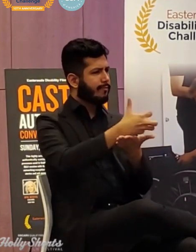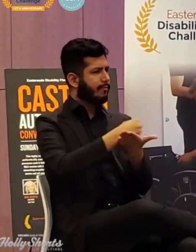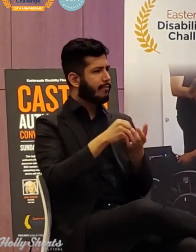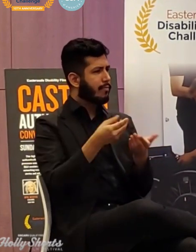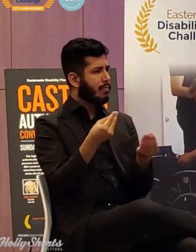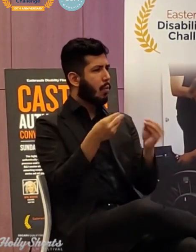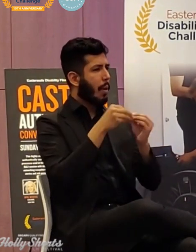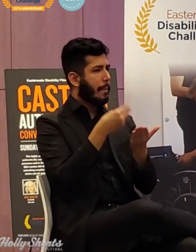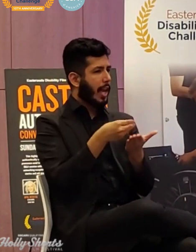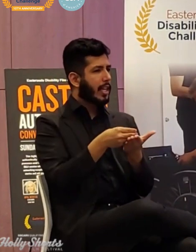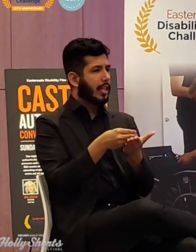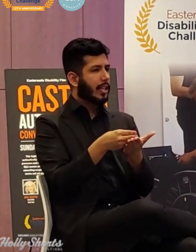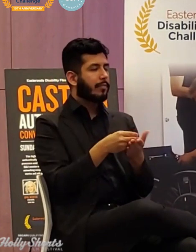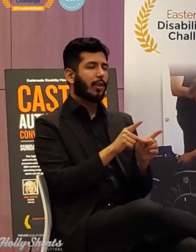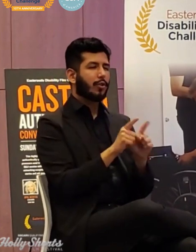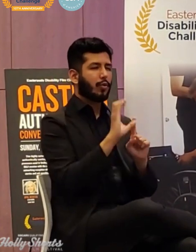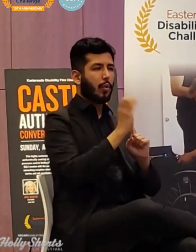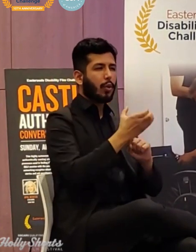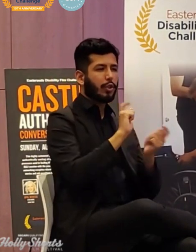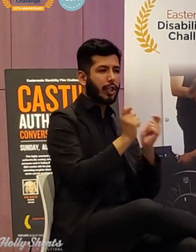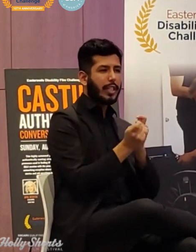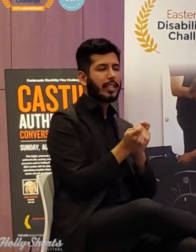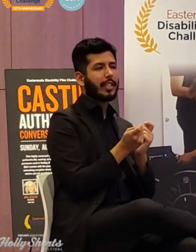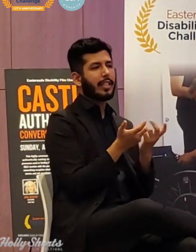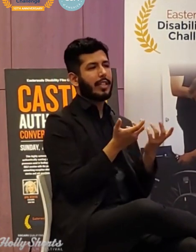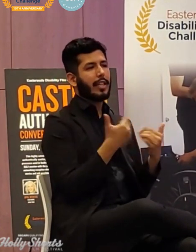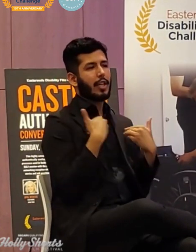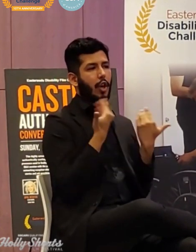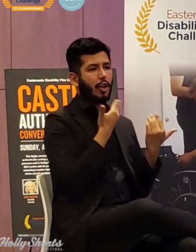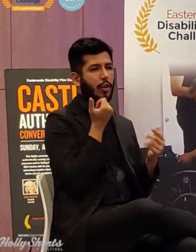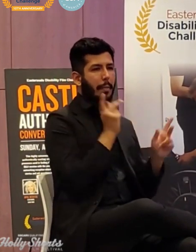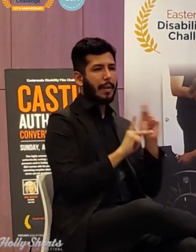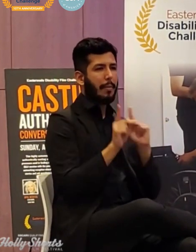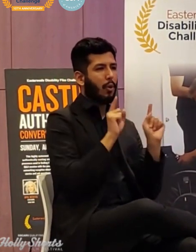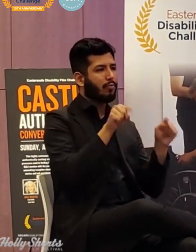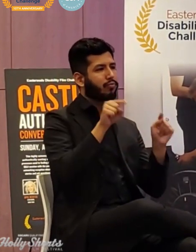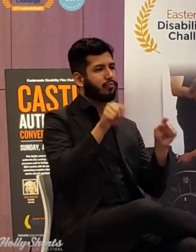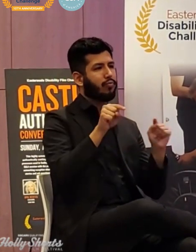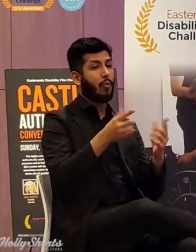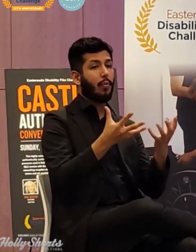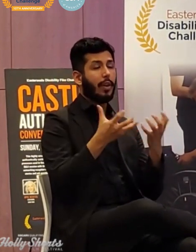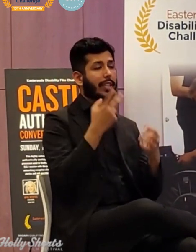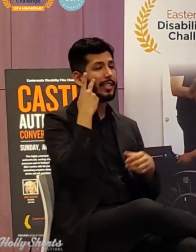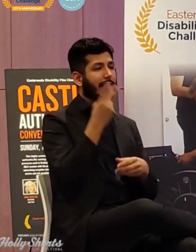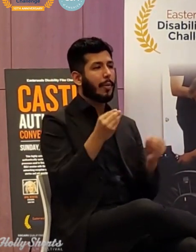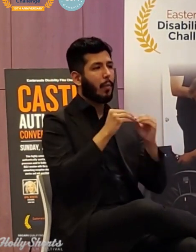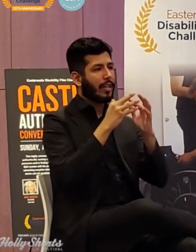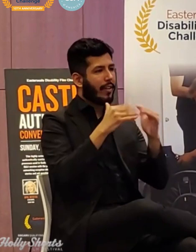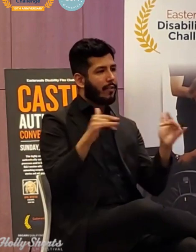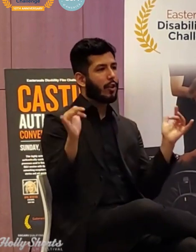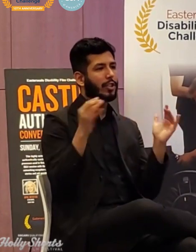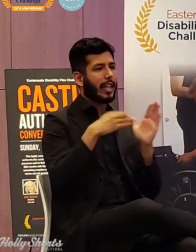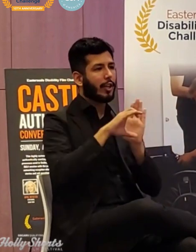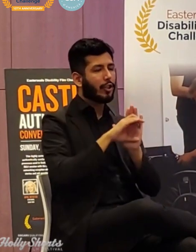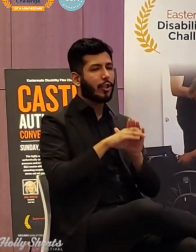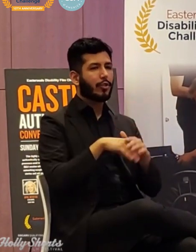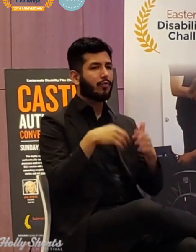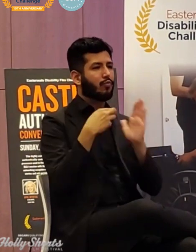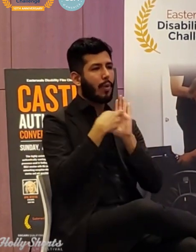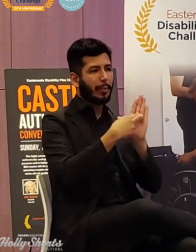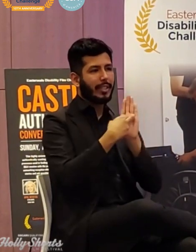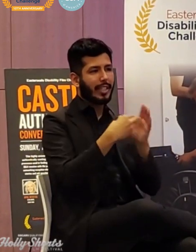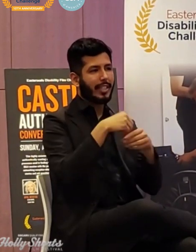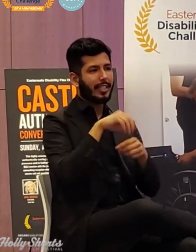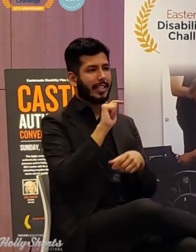do with, I mean, the culture's changing, and also younger people showing up who want to see these more eclectic, more diverse experiences represented. And so now